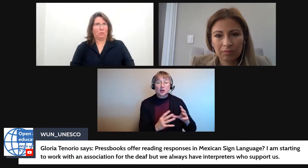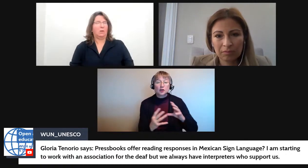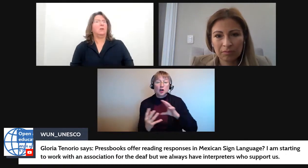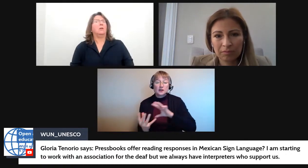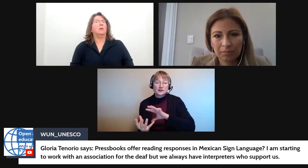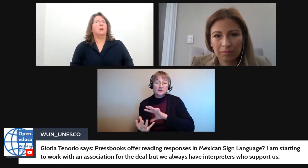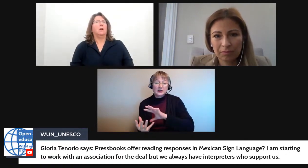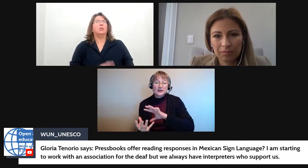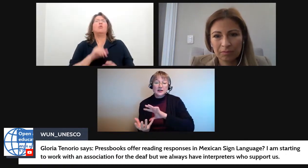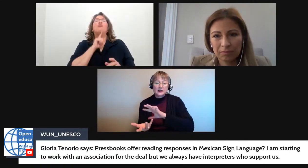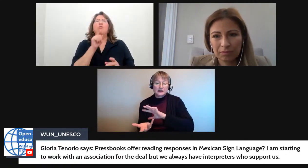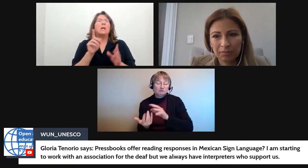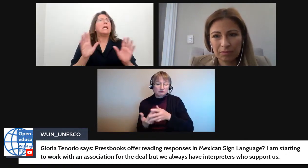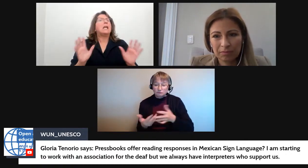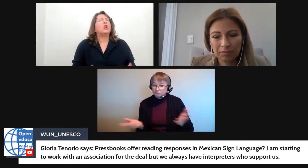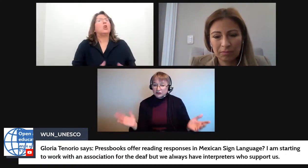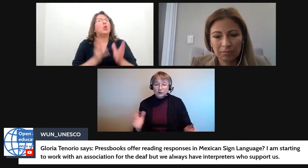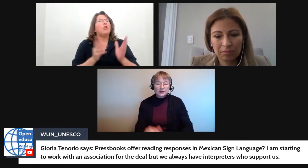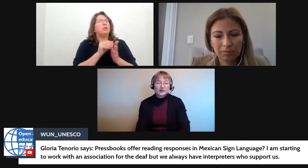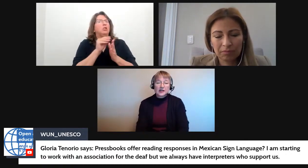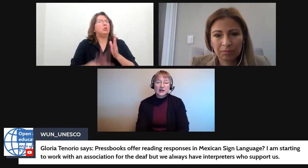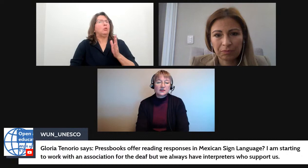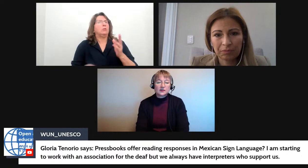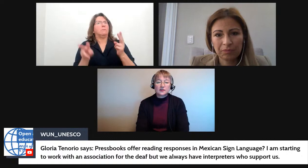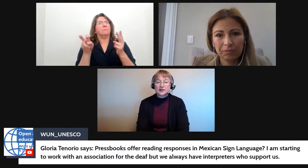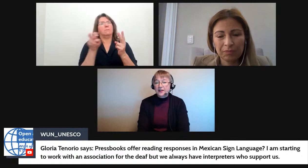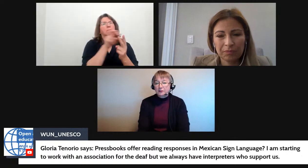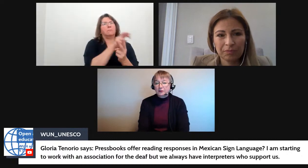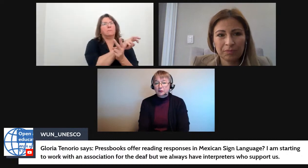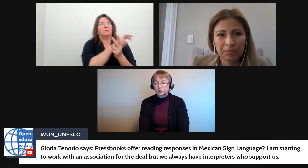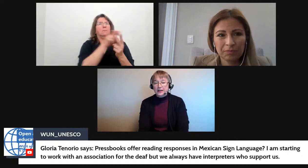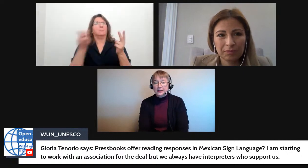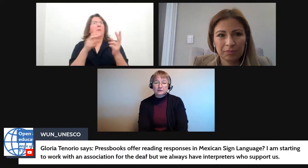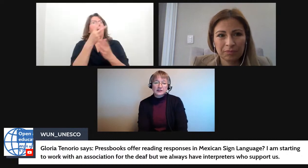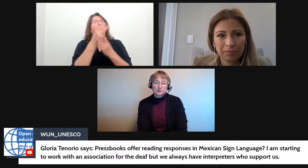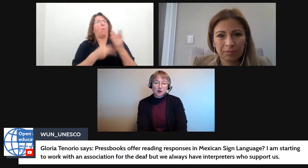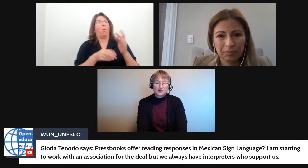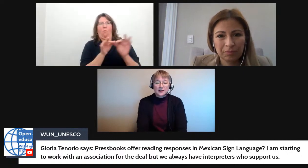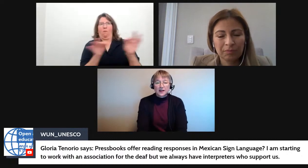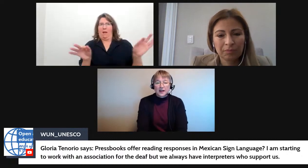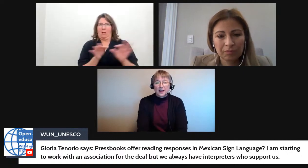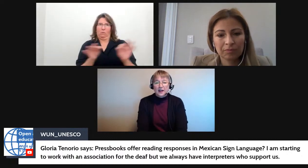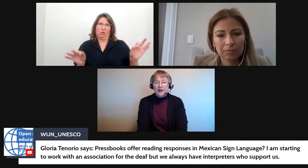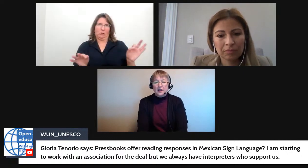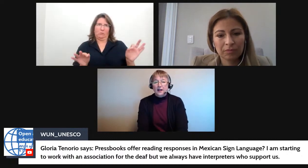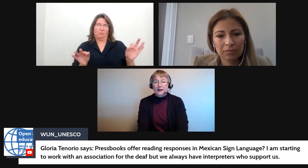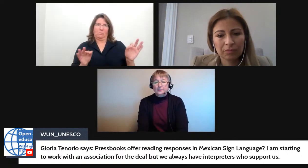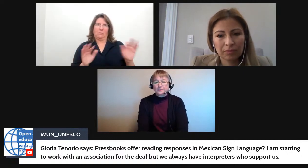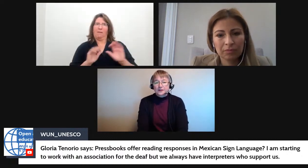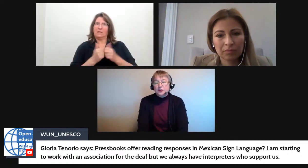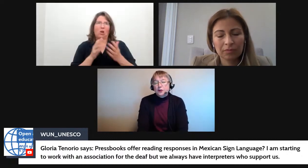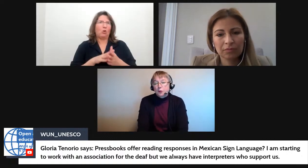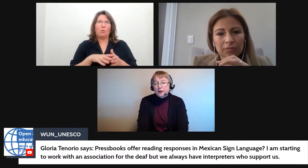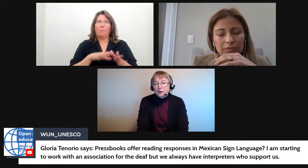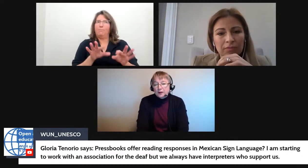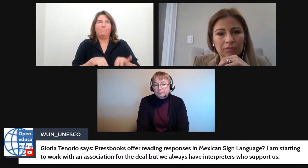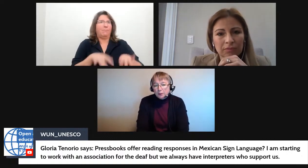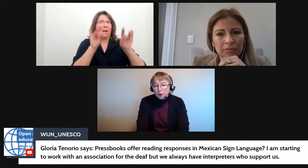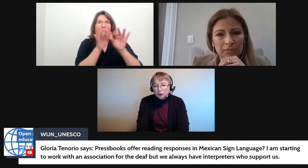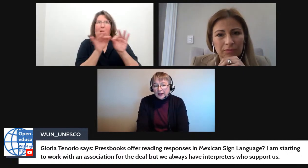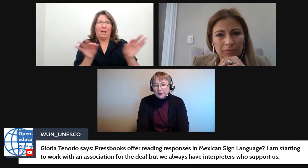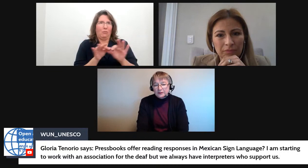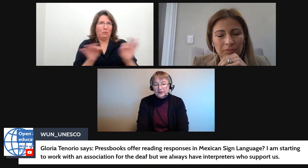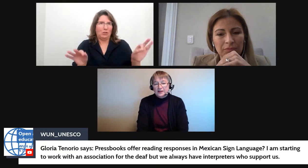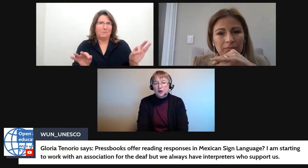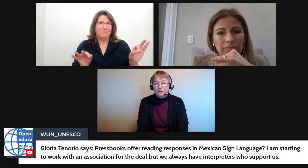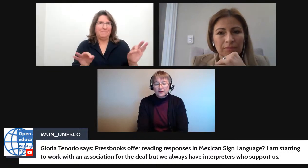created could also be distributed to other students and they would create a response. So you're working with